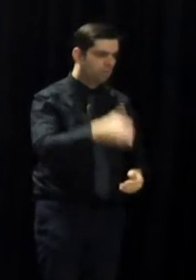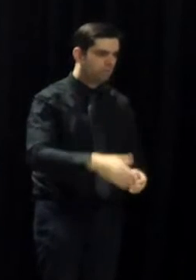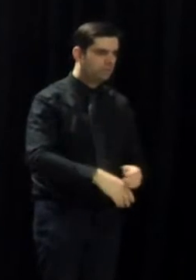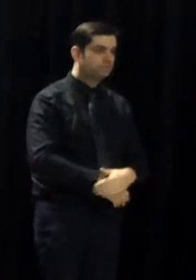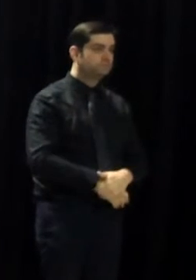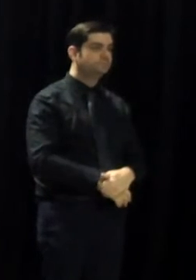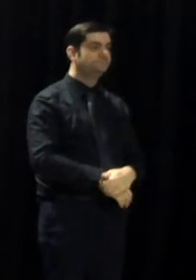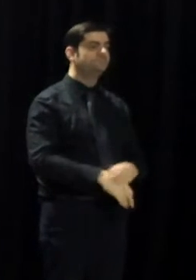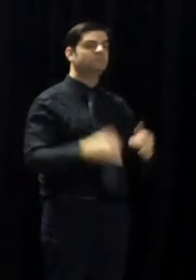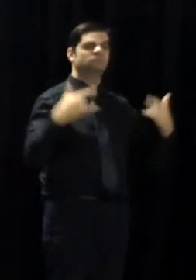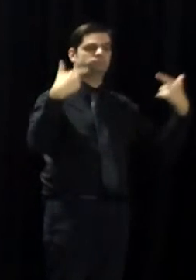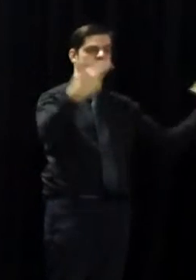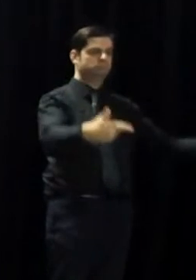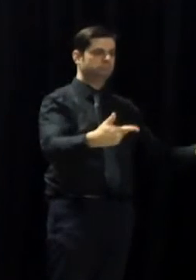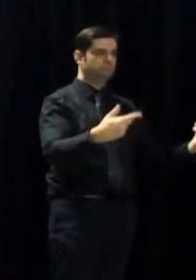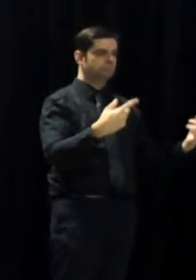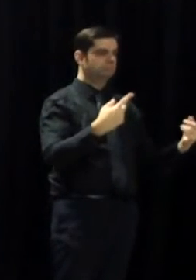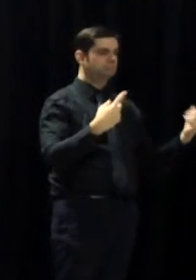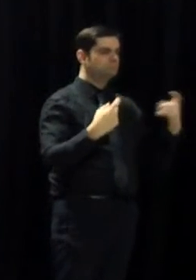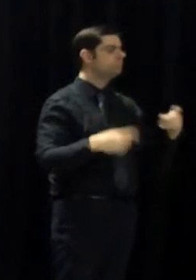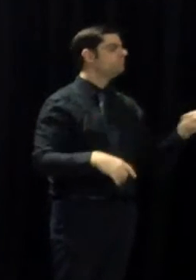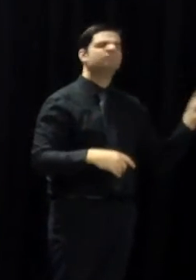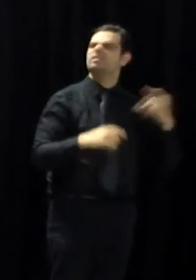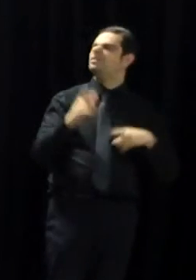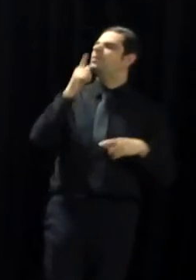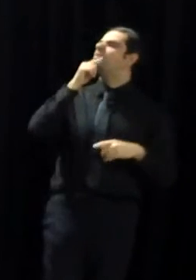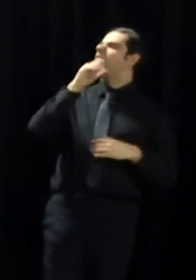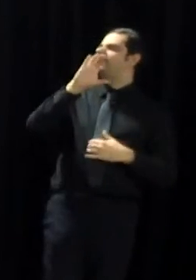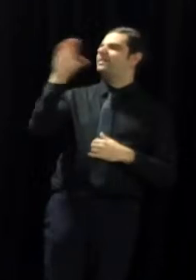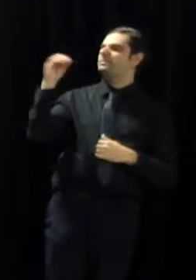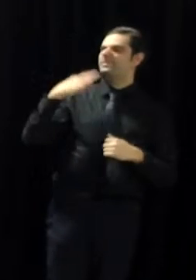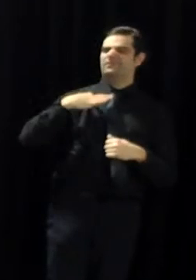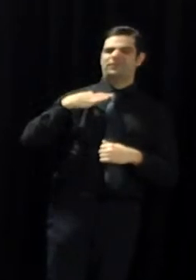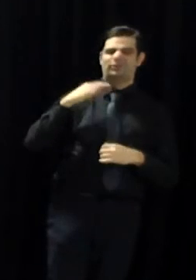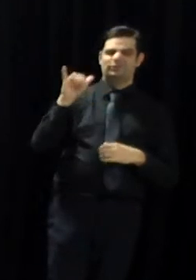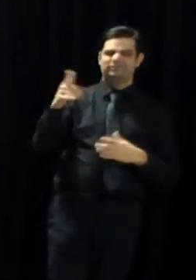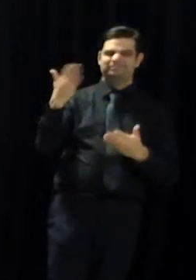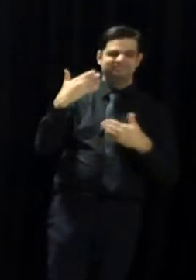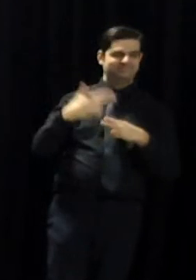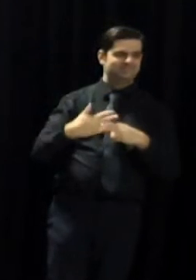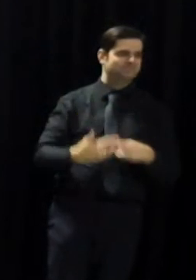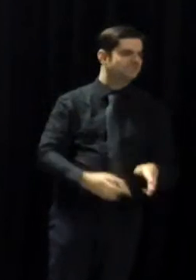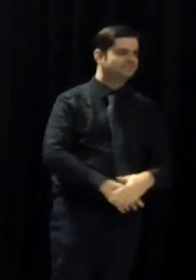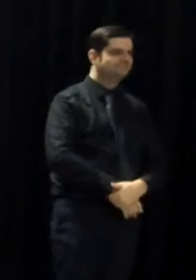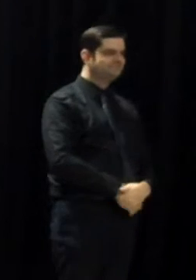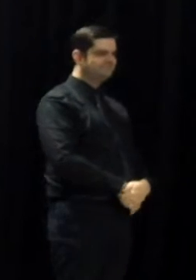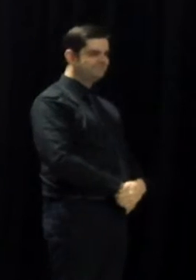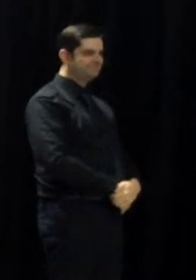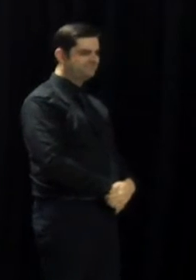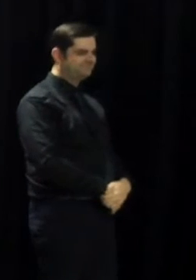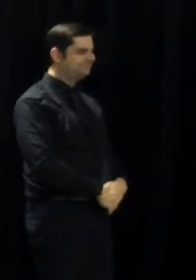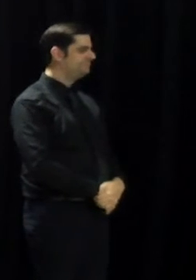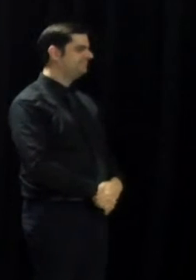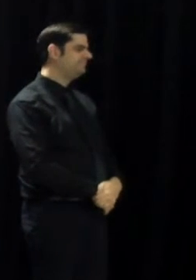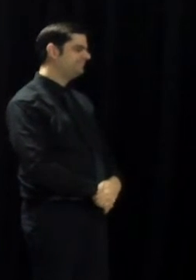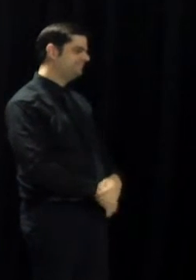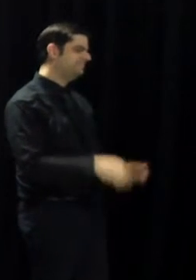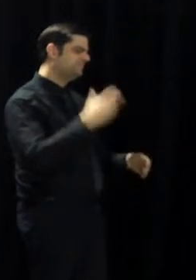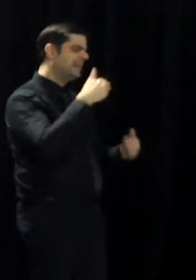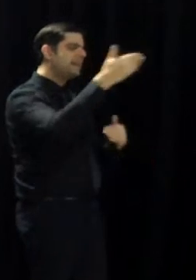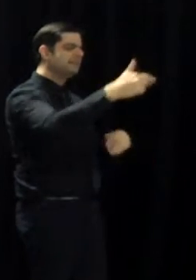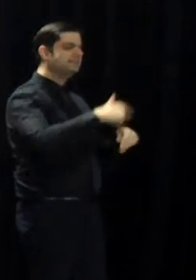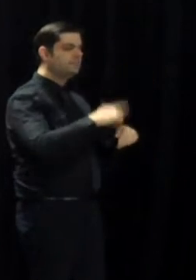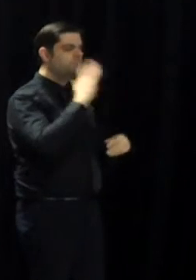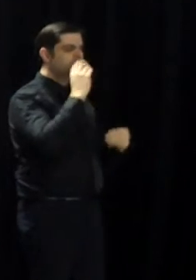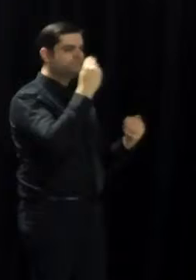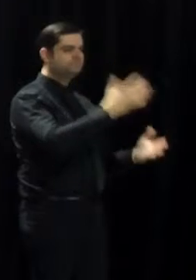They told me, so I'll share it next time, Tim. But I'm going to tell the business that they have no choice anymore. The